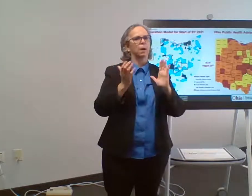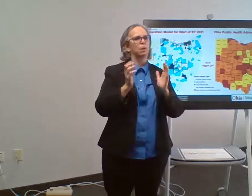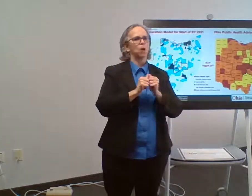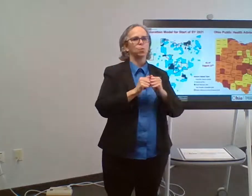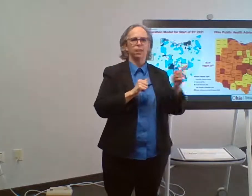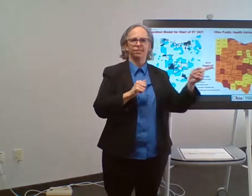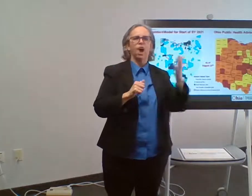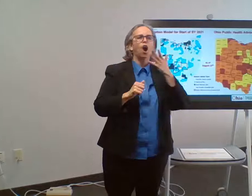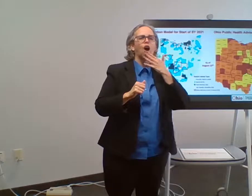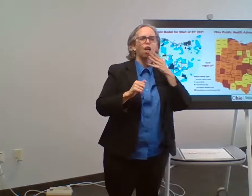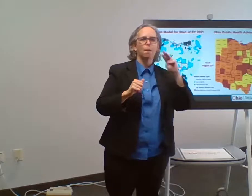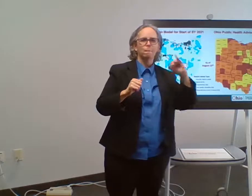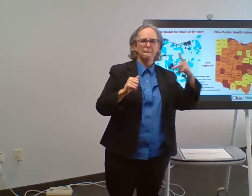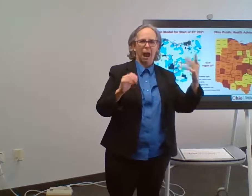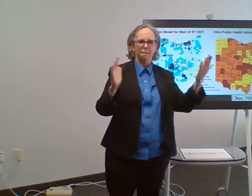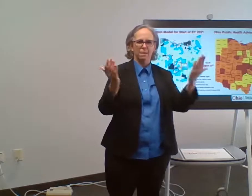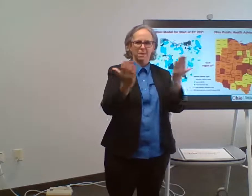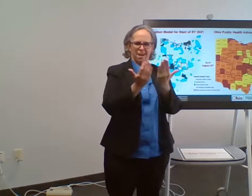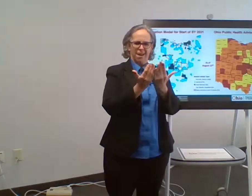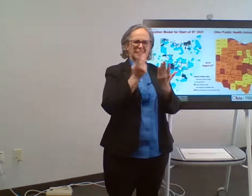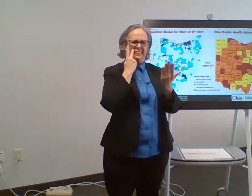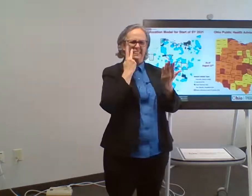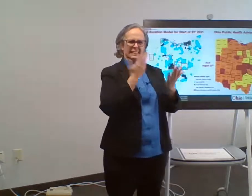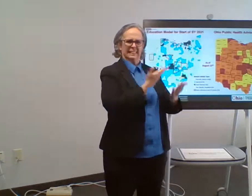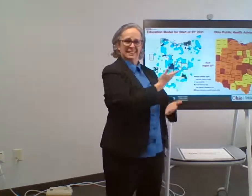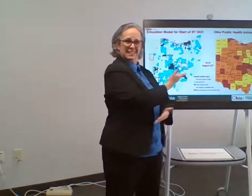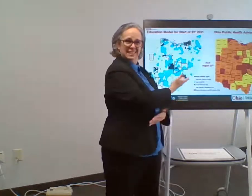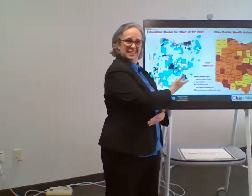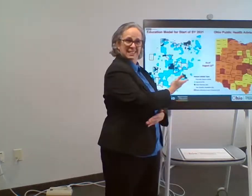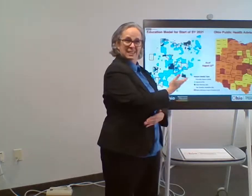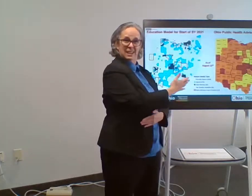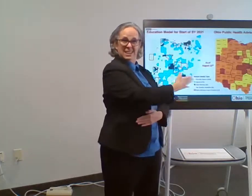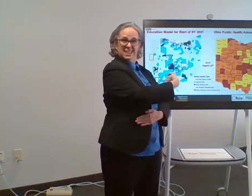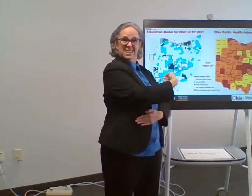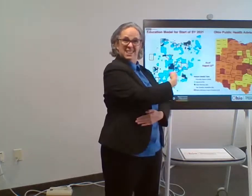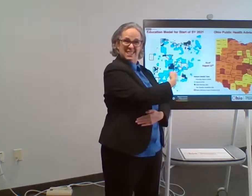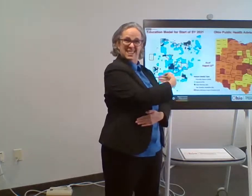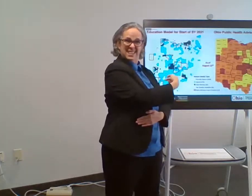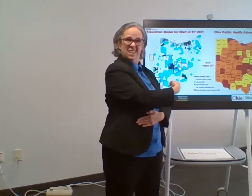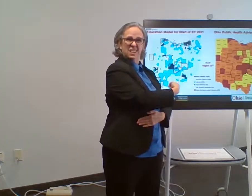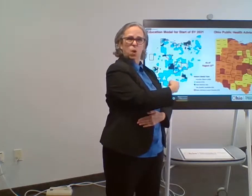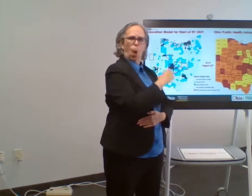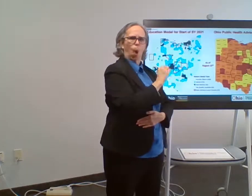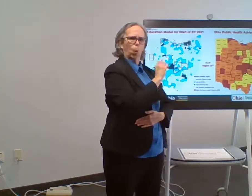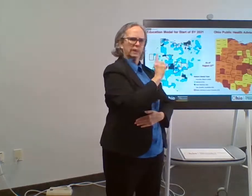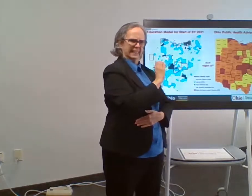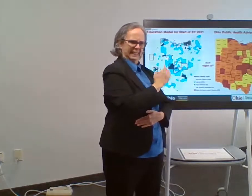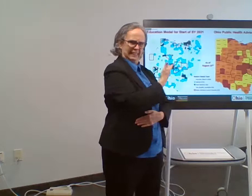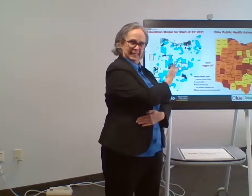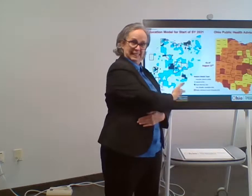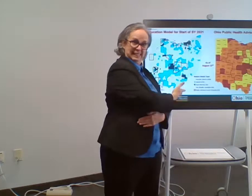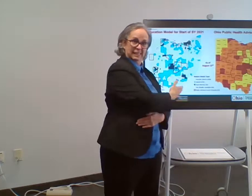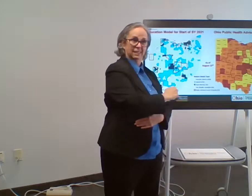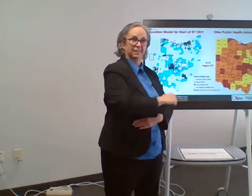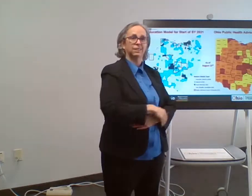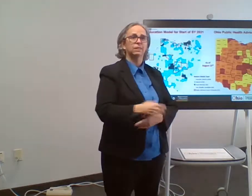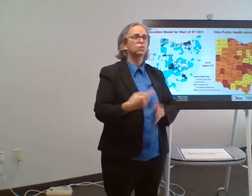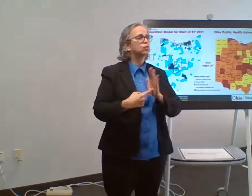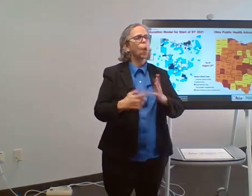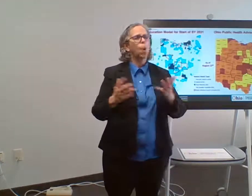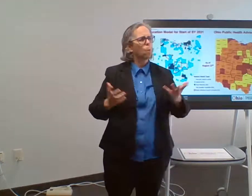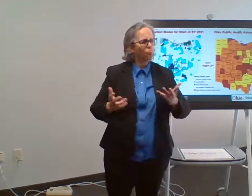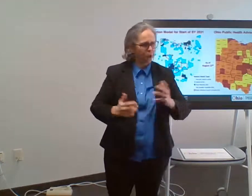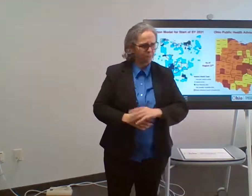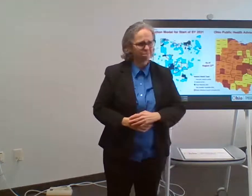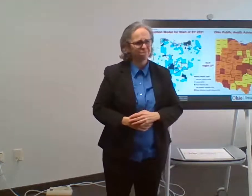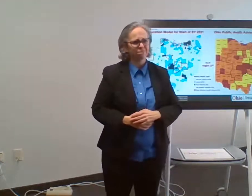up now, and particularly the one that's on your left, this is a kind of an overlay map. And what we have